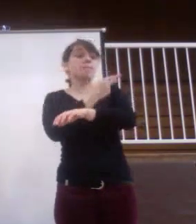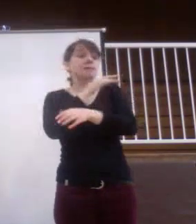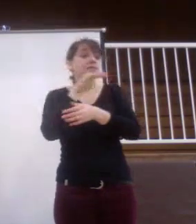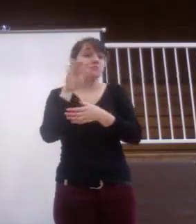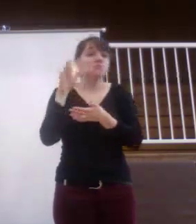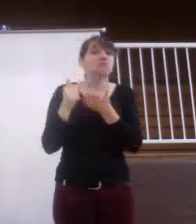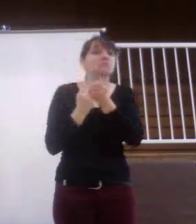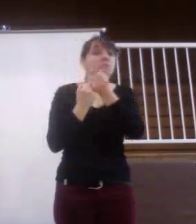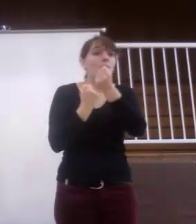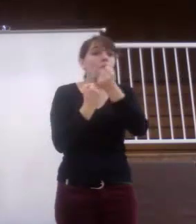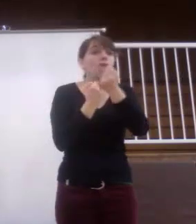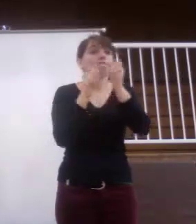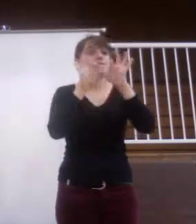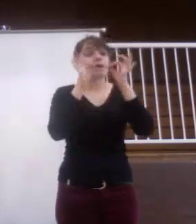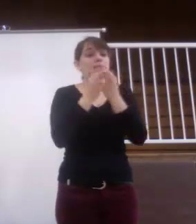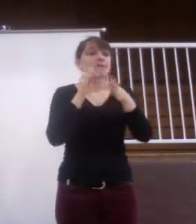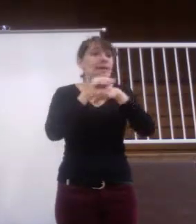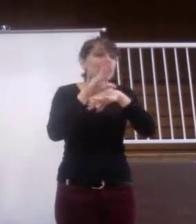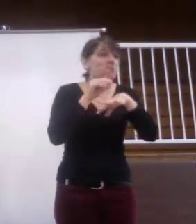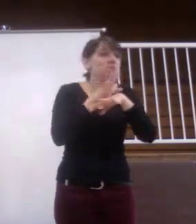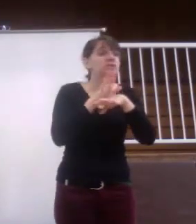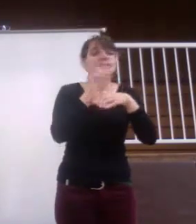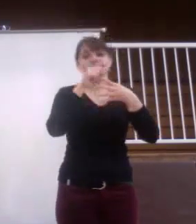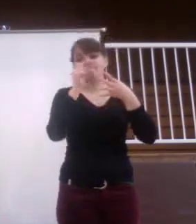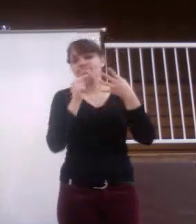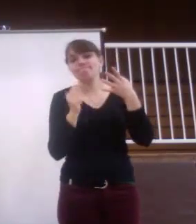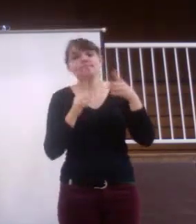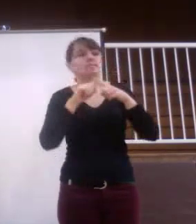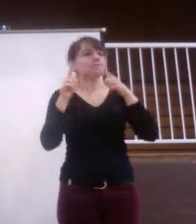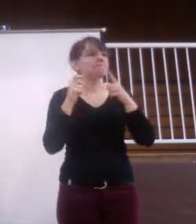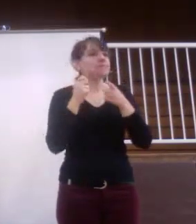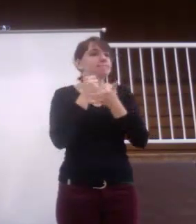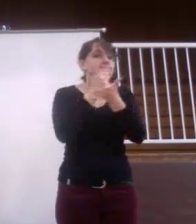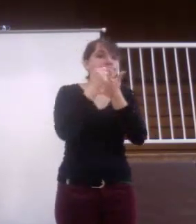family counseling, and other modalities.